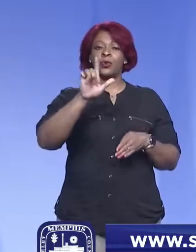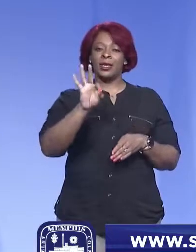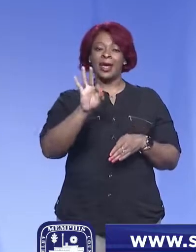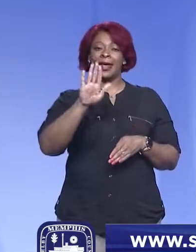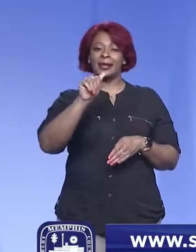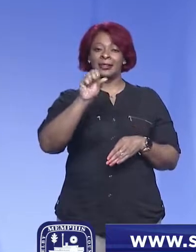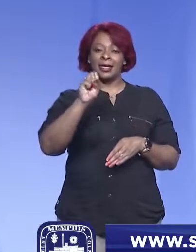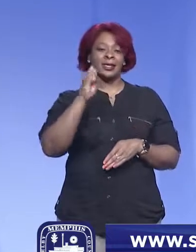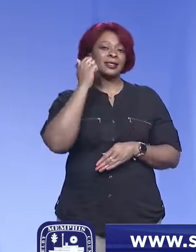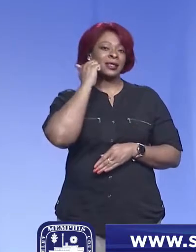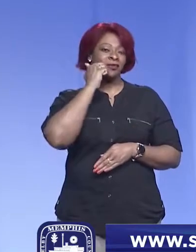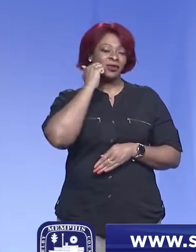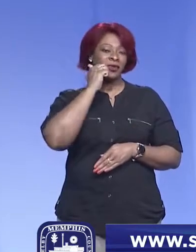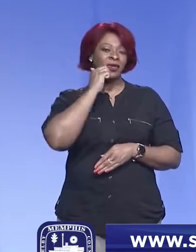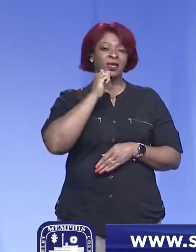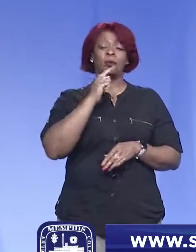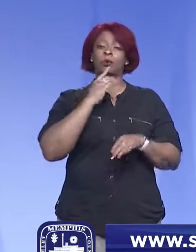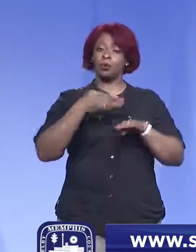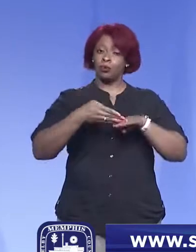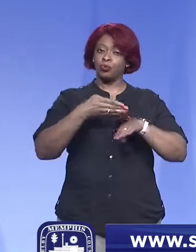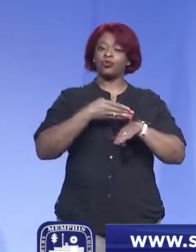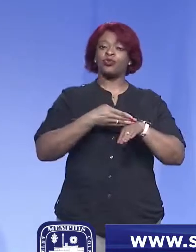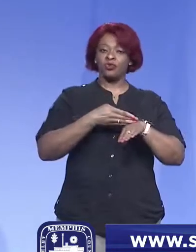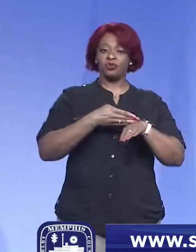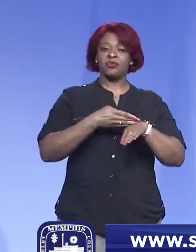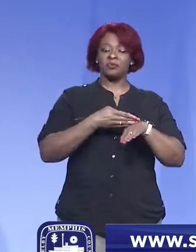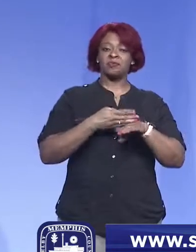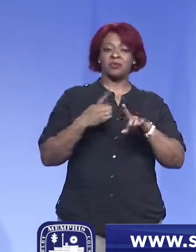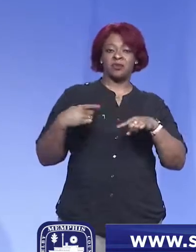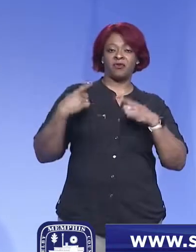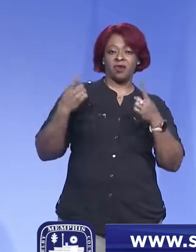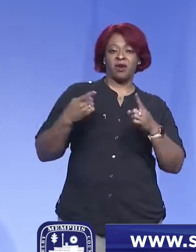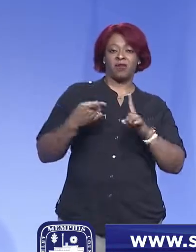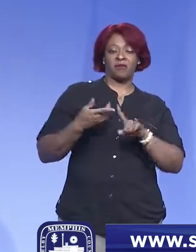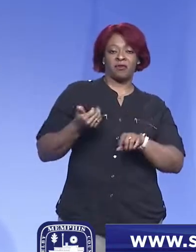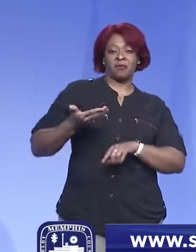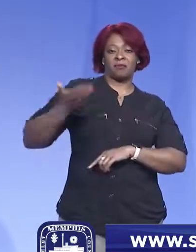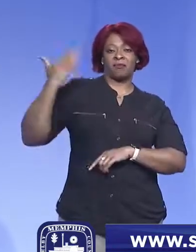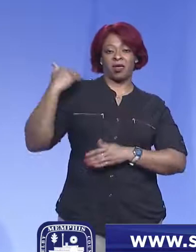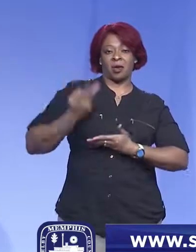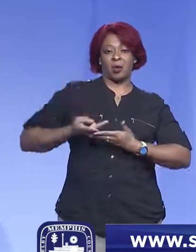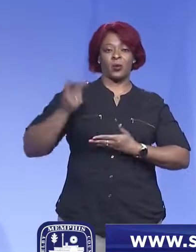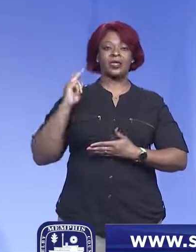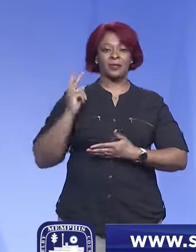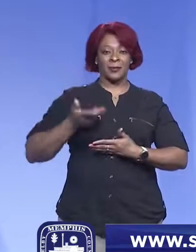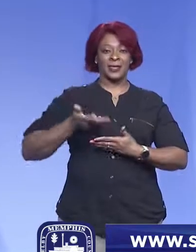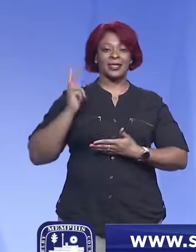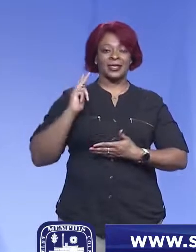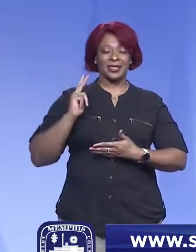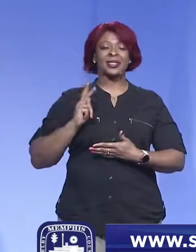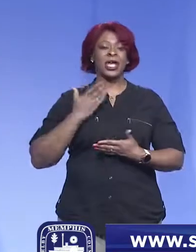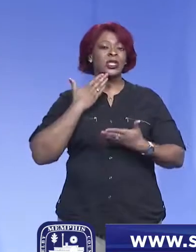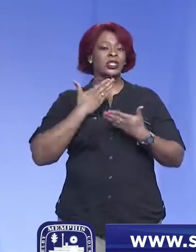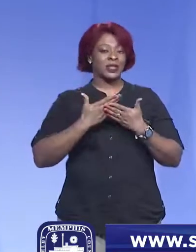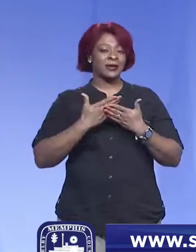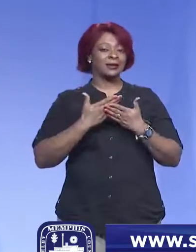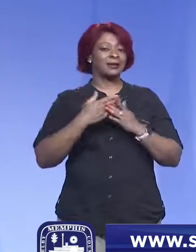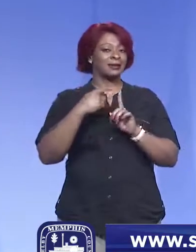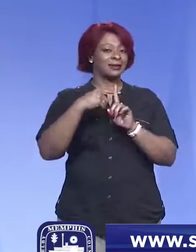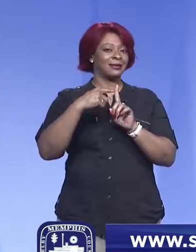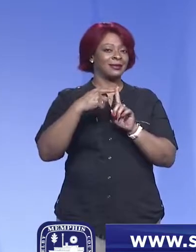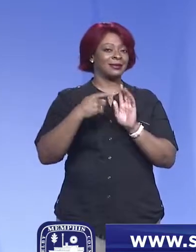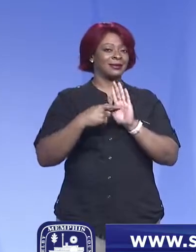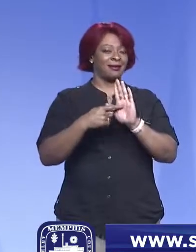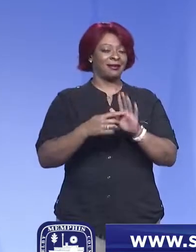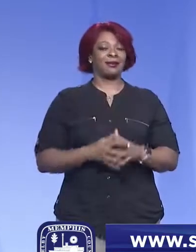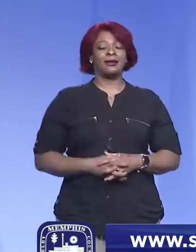per day. That is an improvement over where we have been in recent weeks, so that's a good sign. And